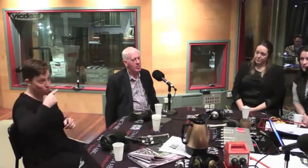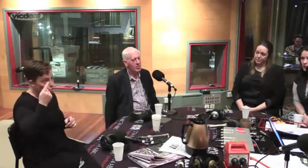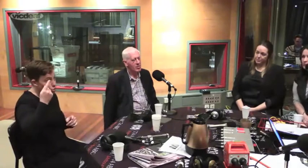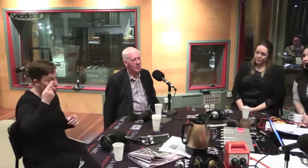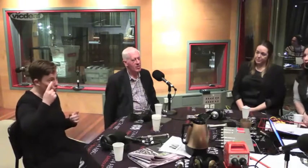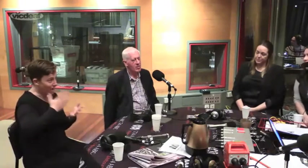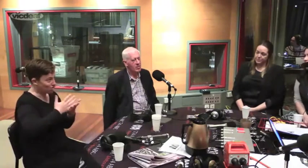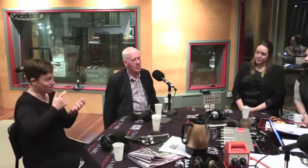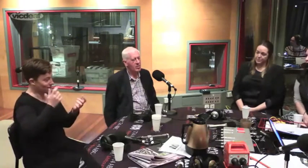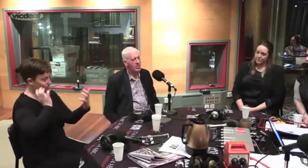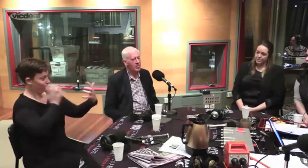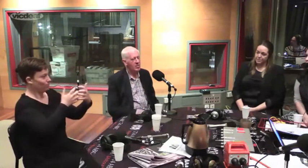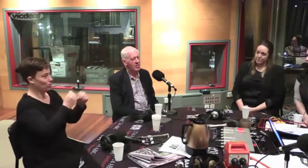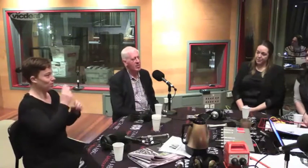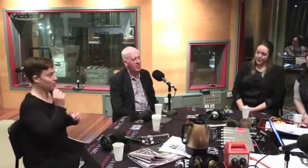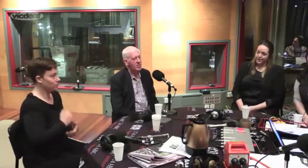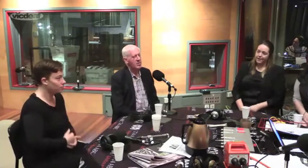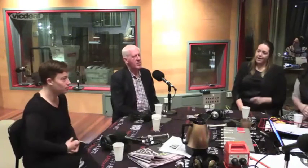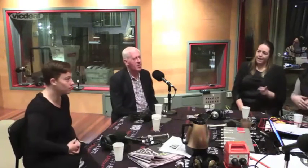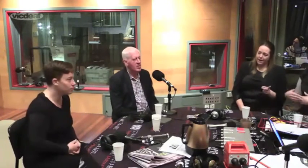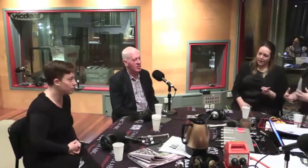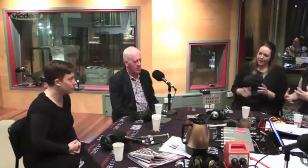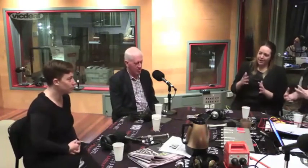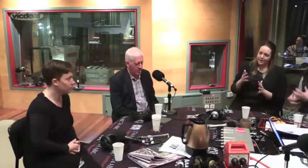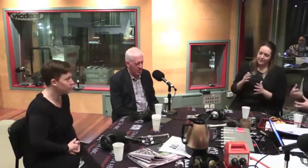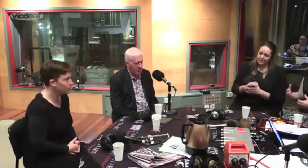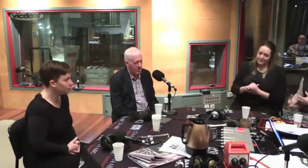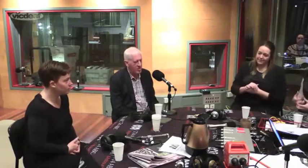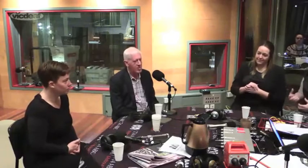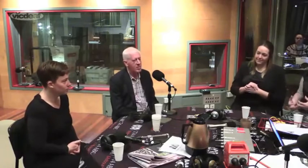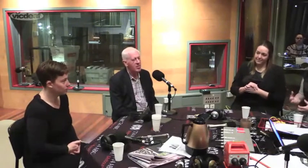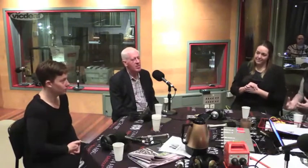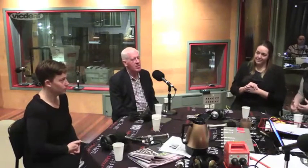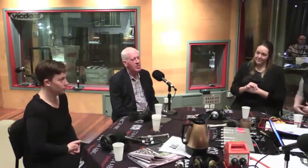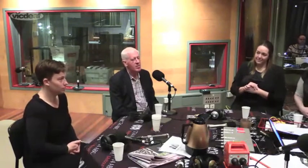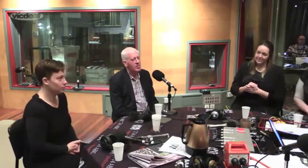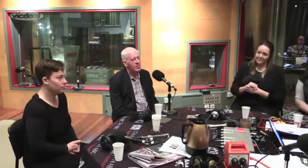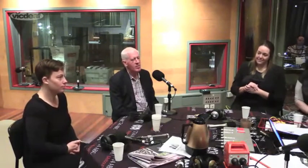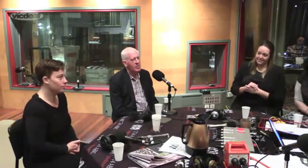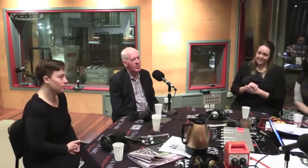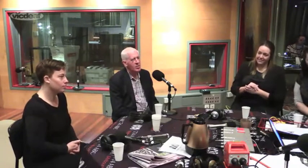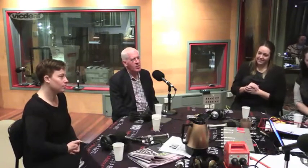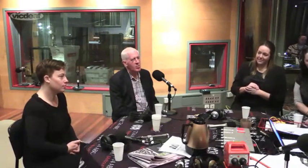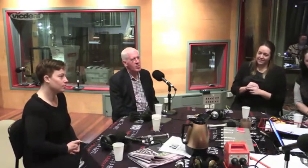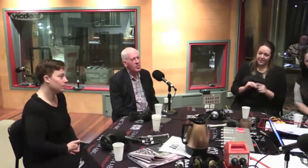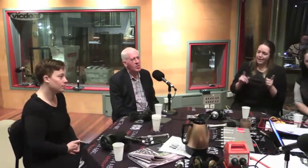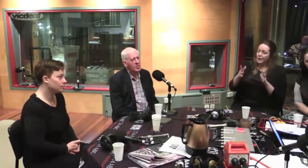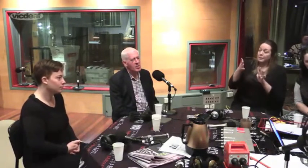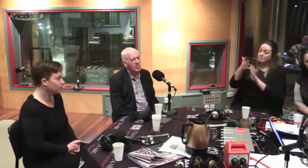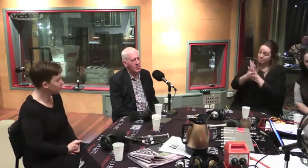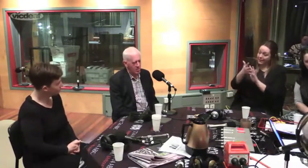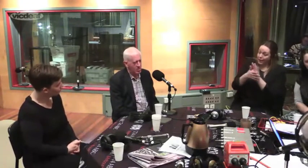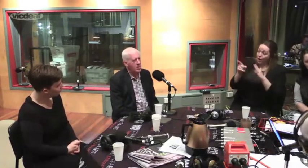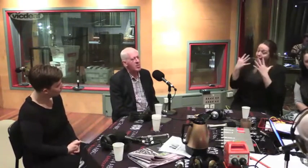person in the room who is able to work in the language that that person's using, in a visual gestural language. So you'd